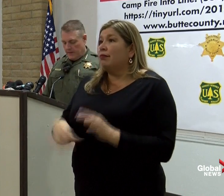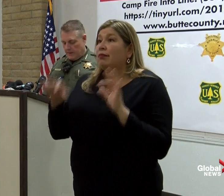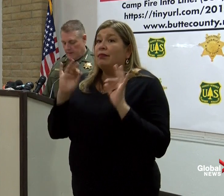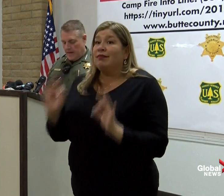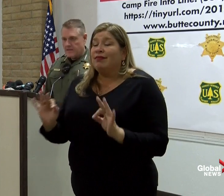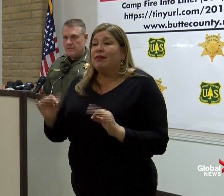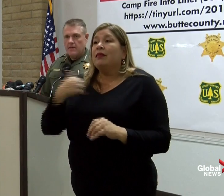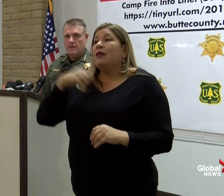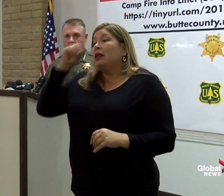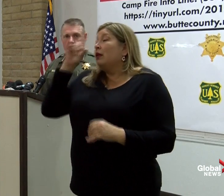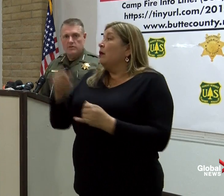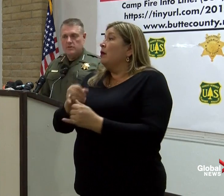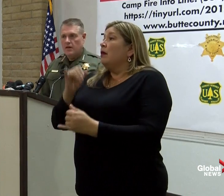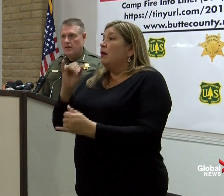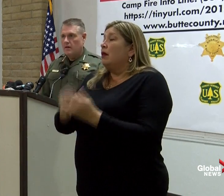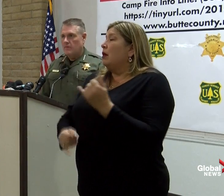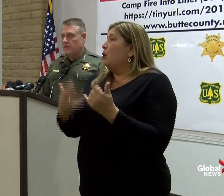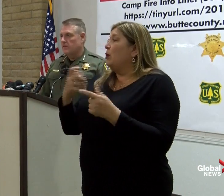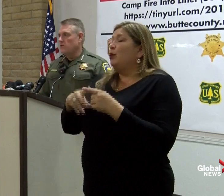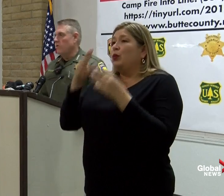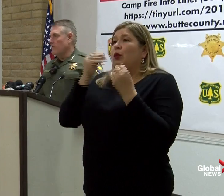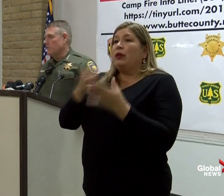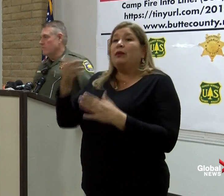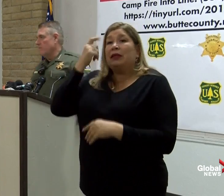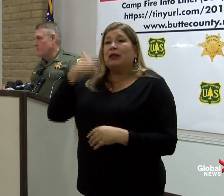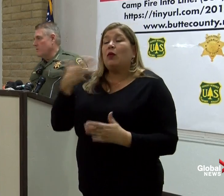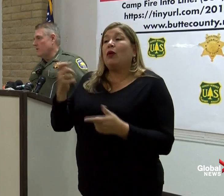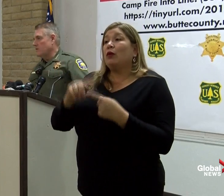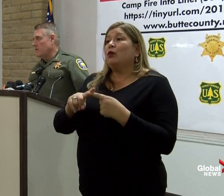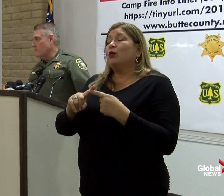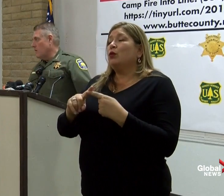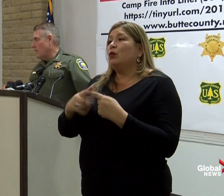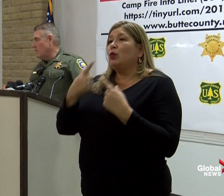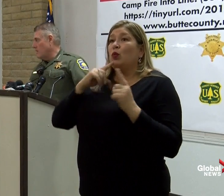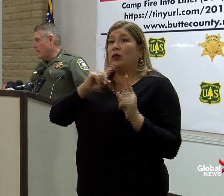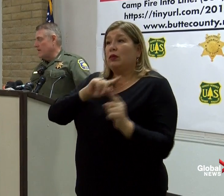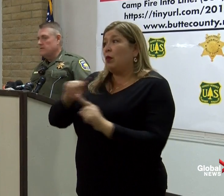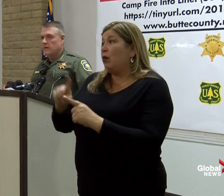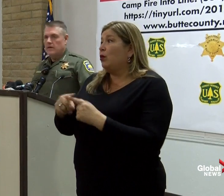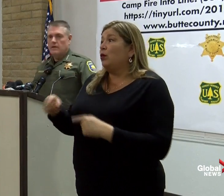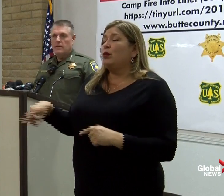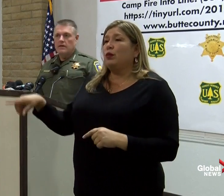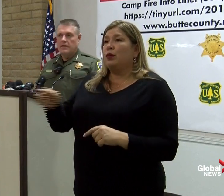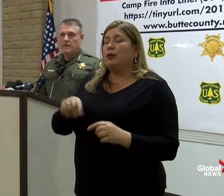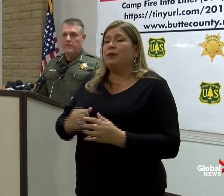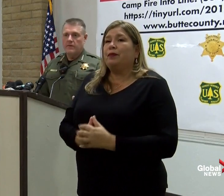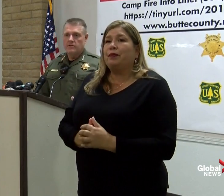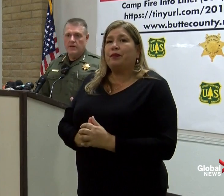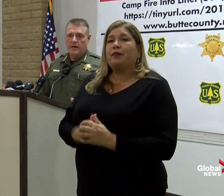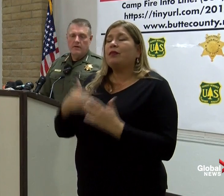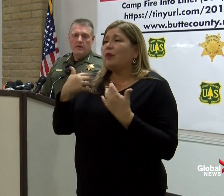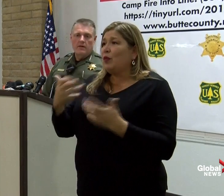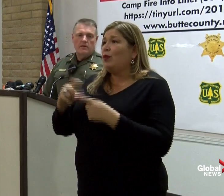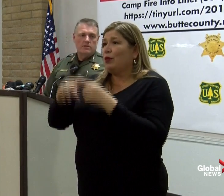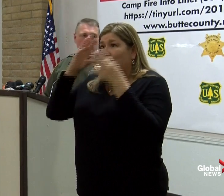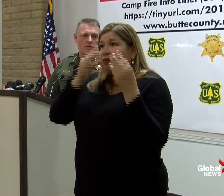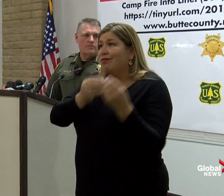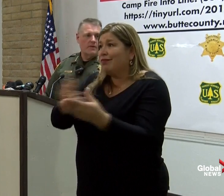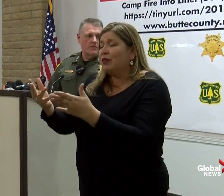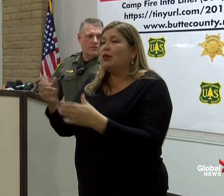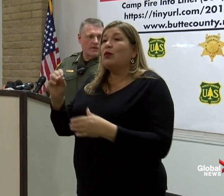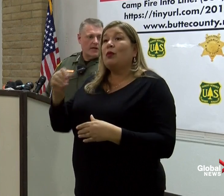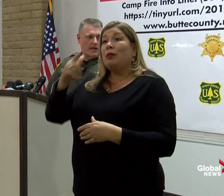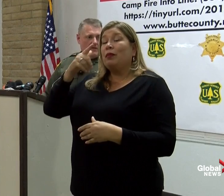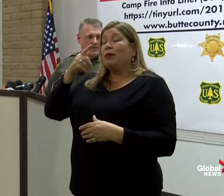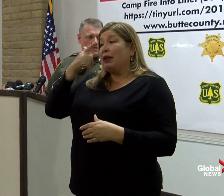And I think the last thing that I will just say, because I do want to be responsive to you guys and get the information out. So